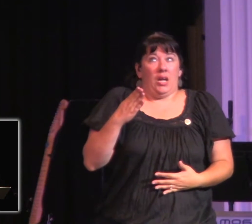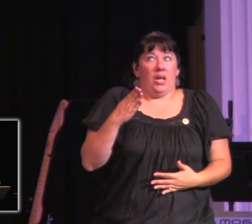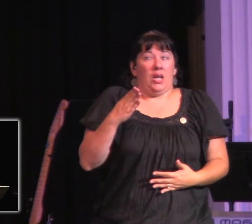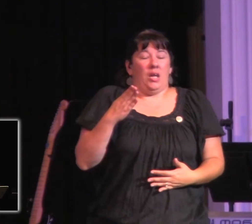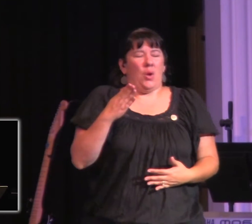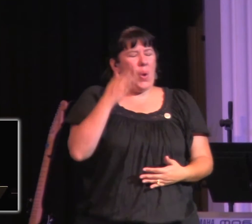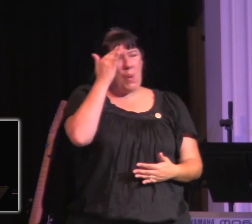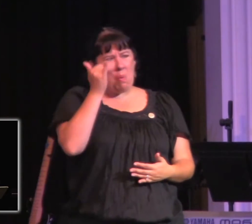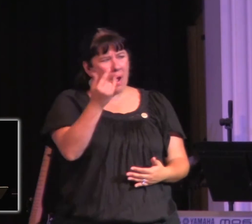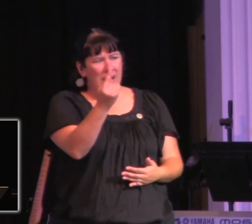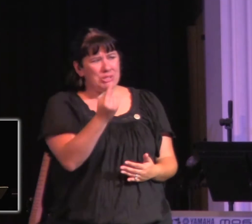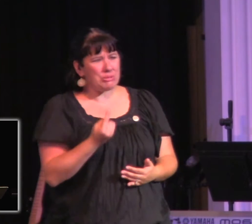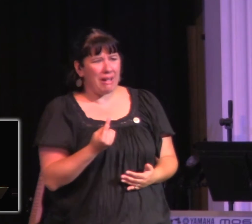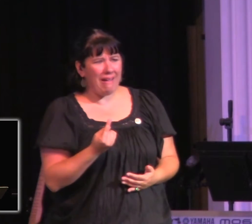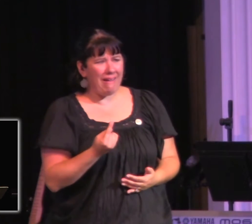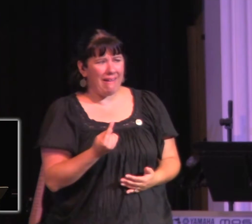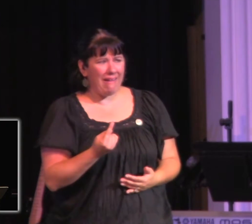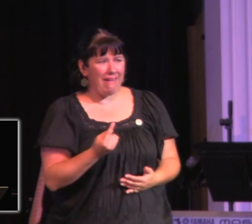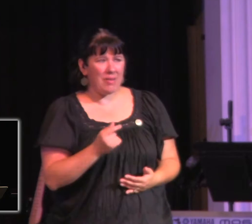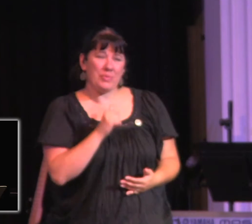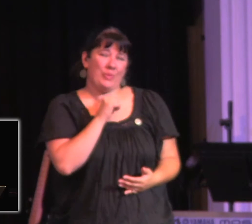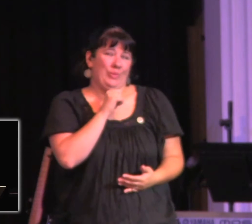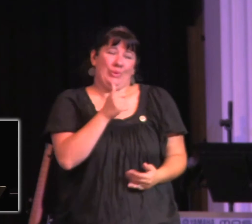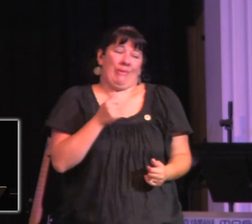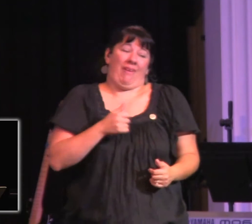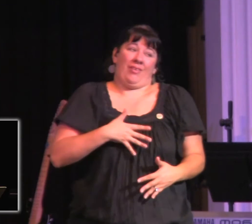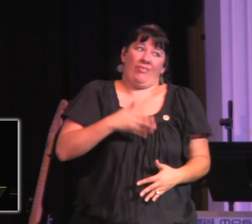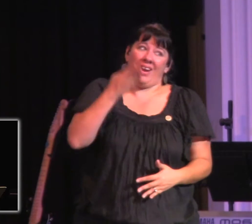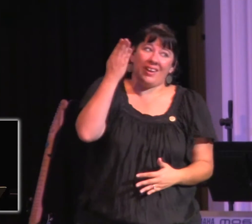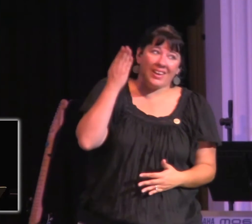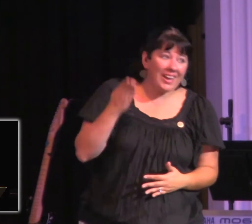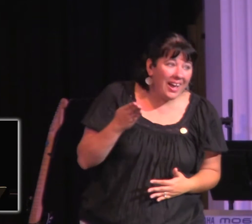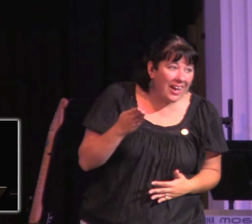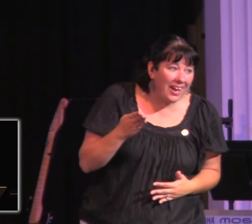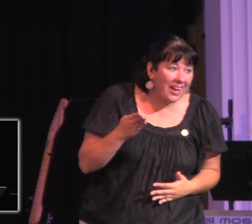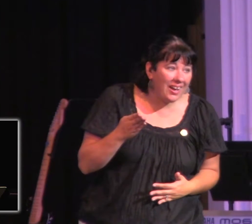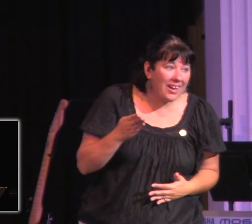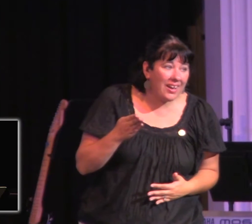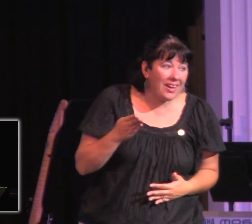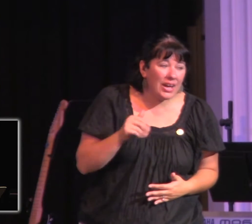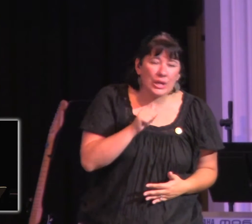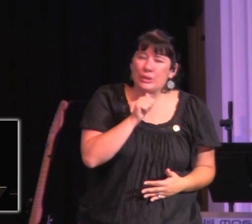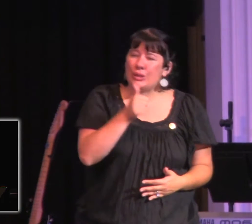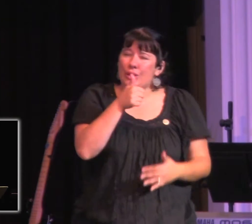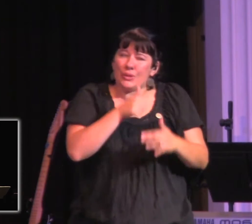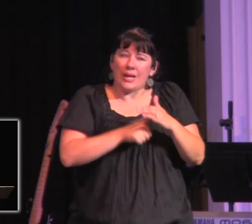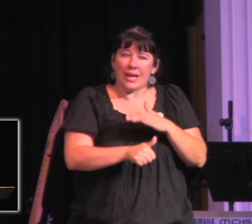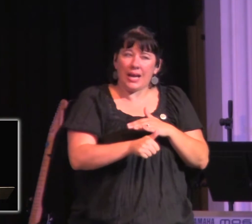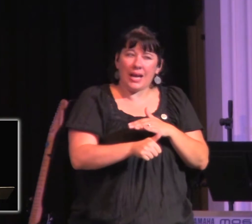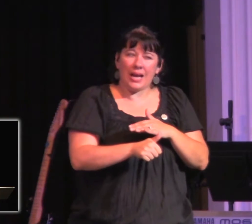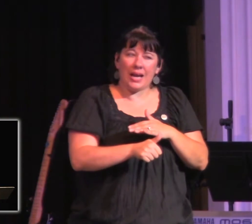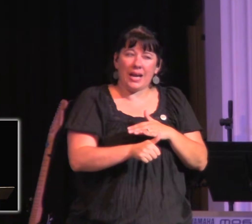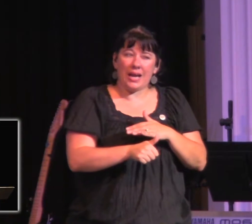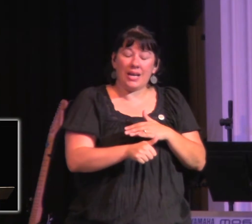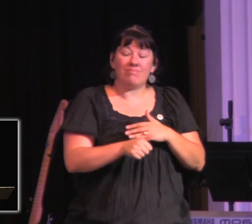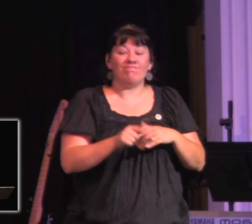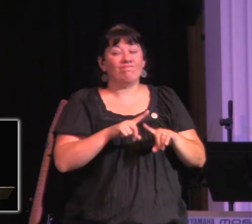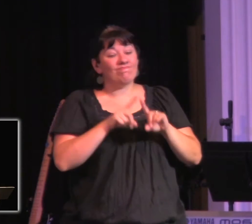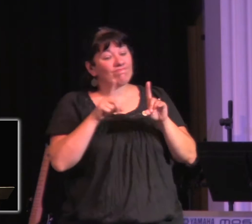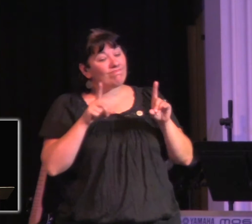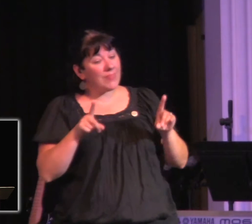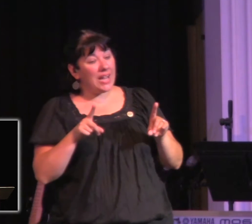God. Certainly you're not trying to hide from God or run from God. See, sometimes without knowing it, that's exactly what we're